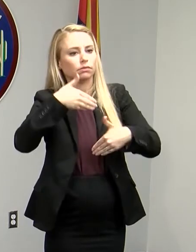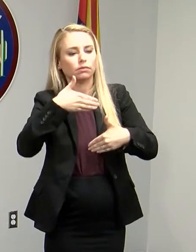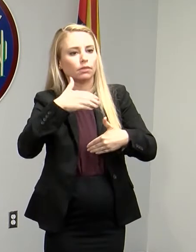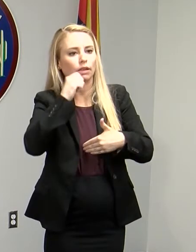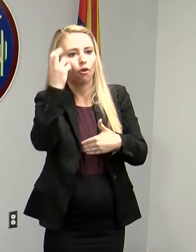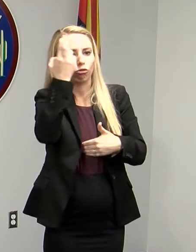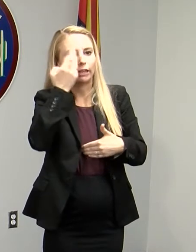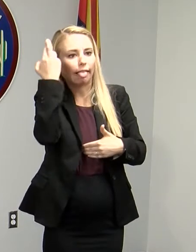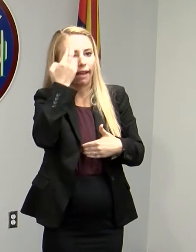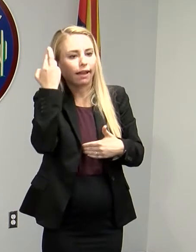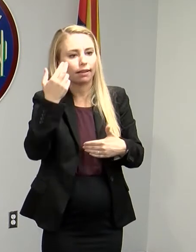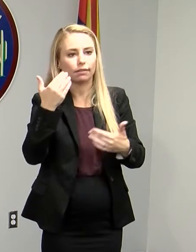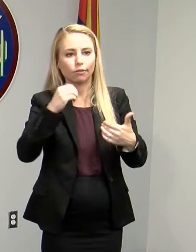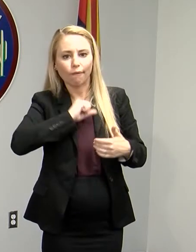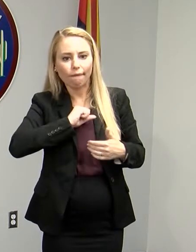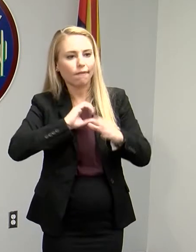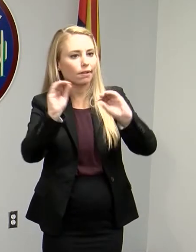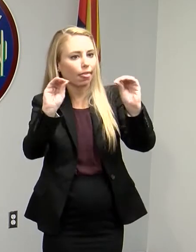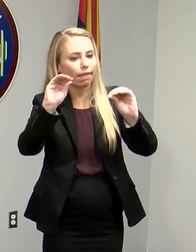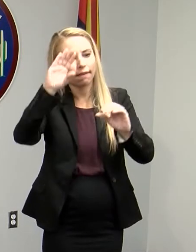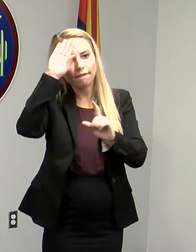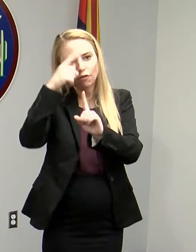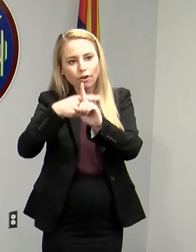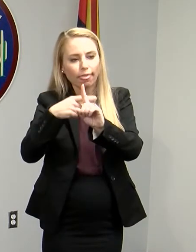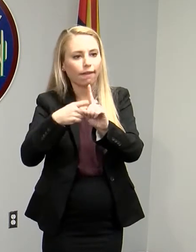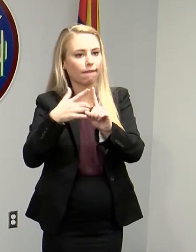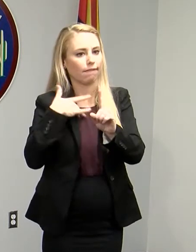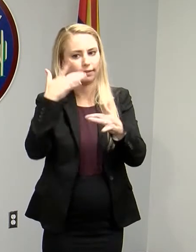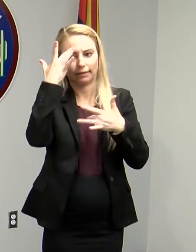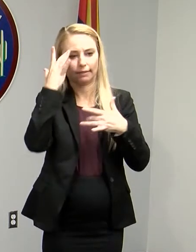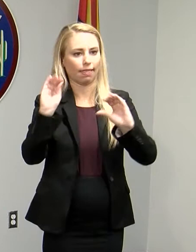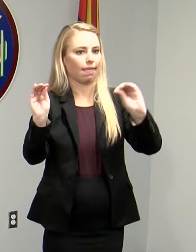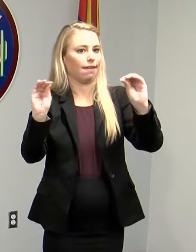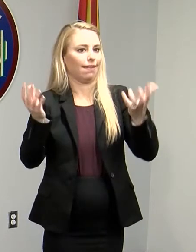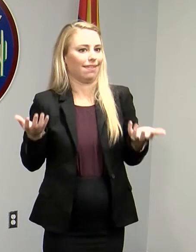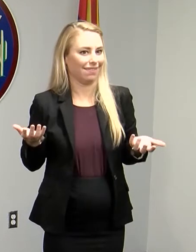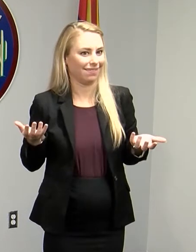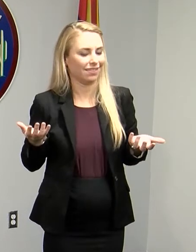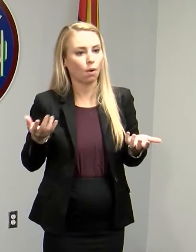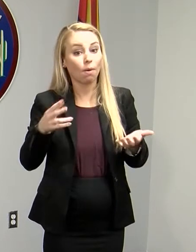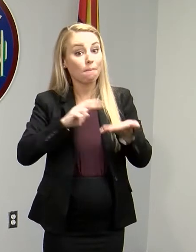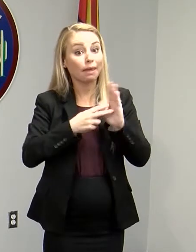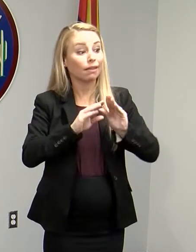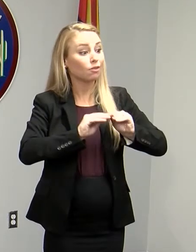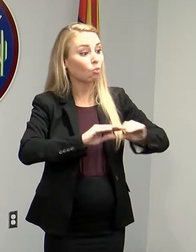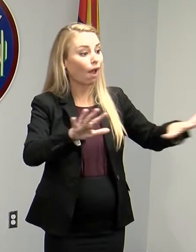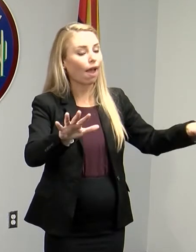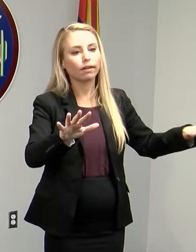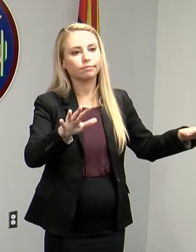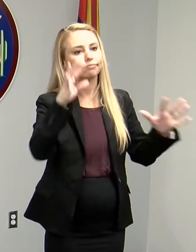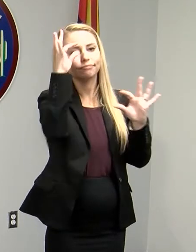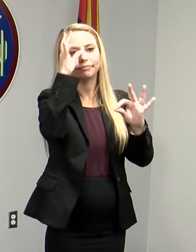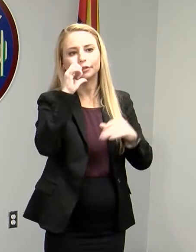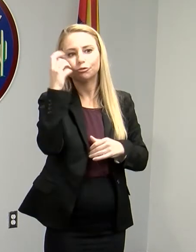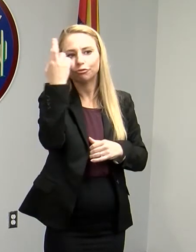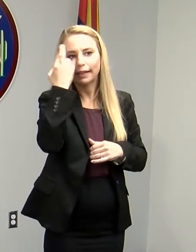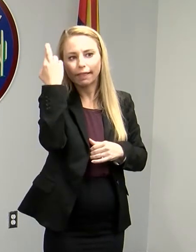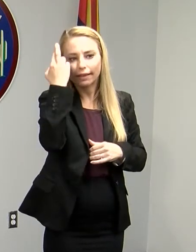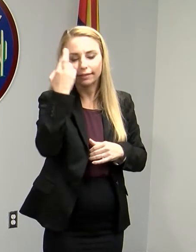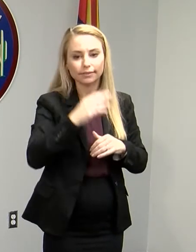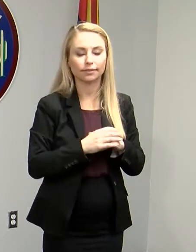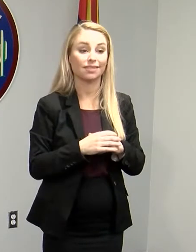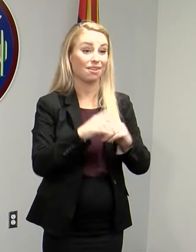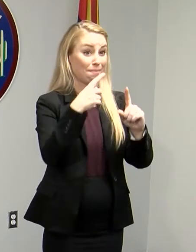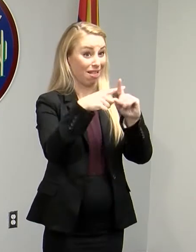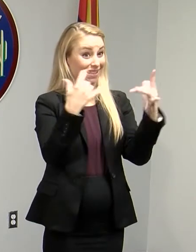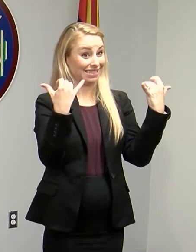it because they don't even feel sick. We are also hearing reports that with so many people getting tested, labs are taking